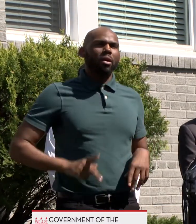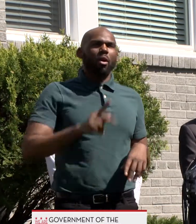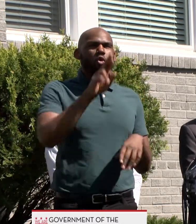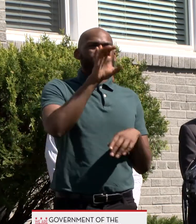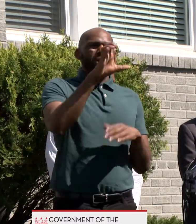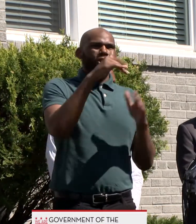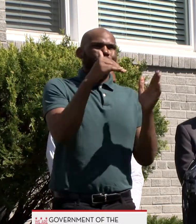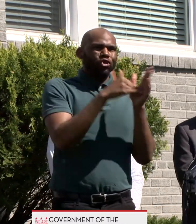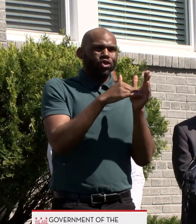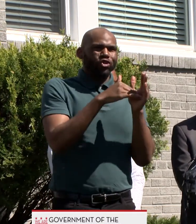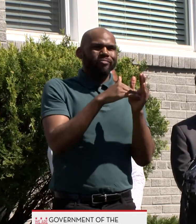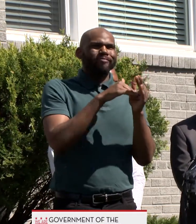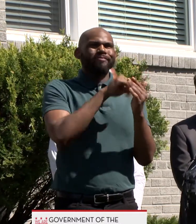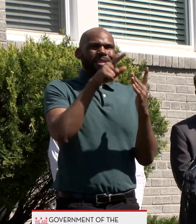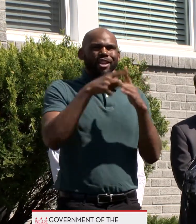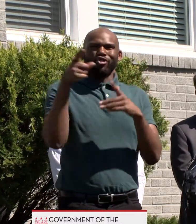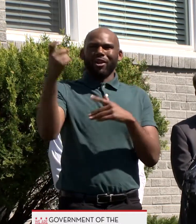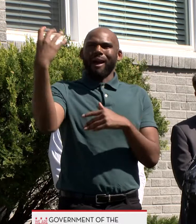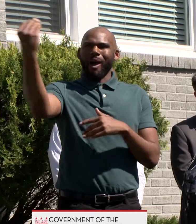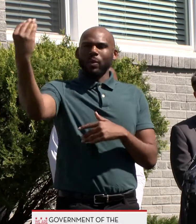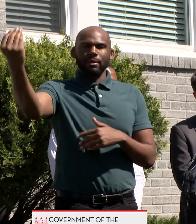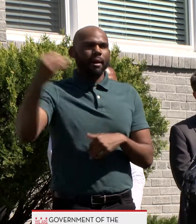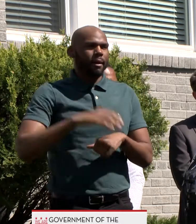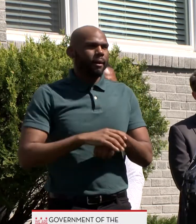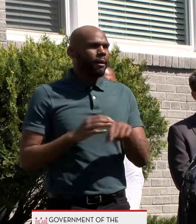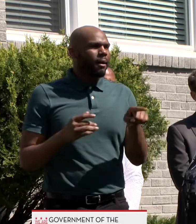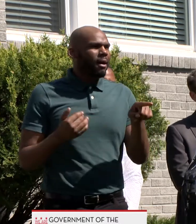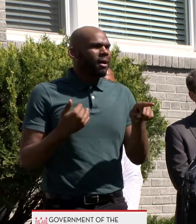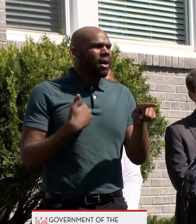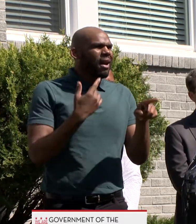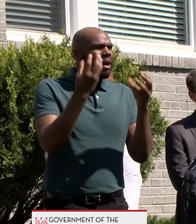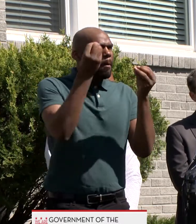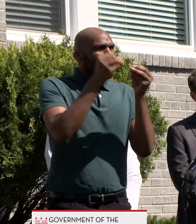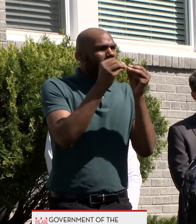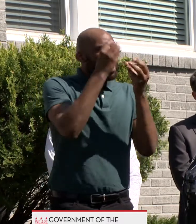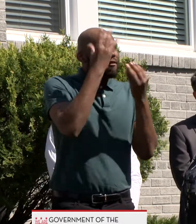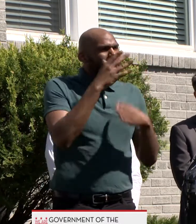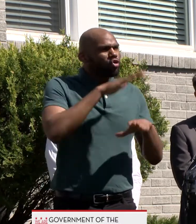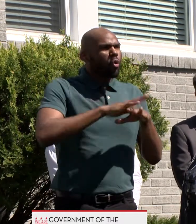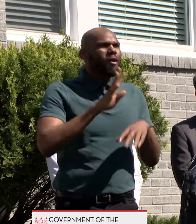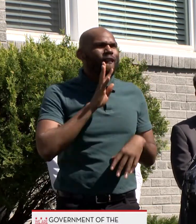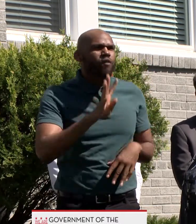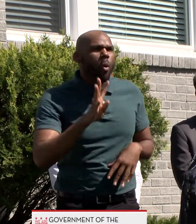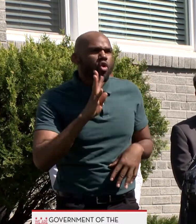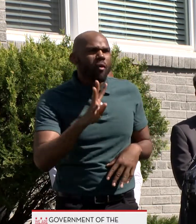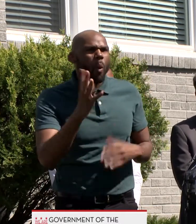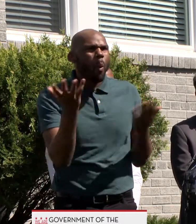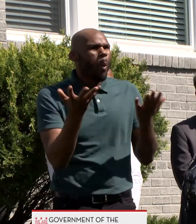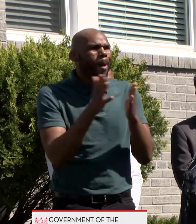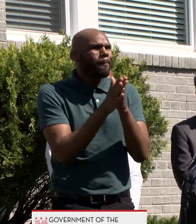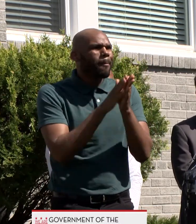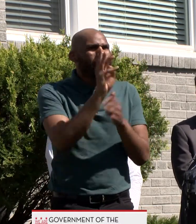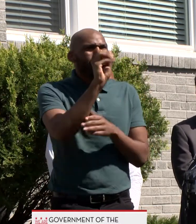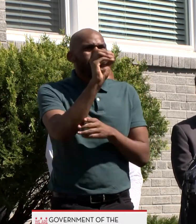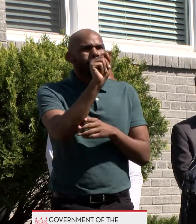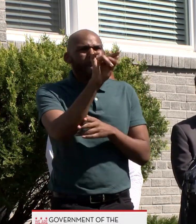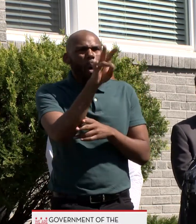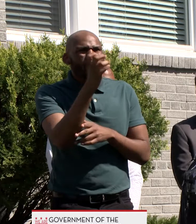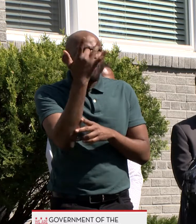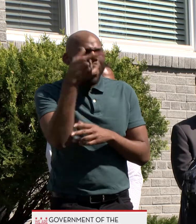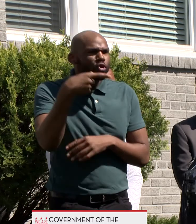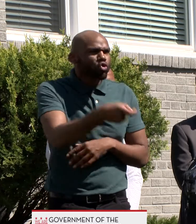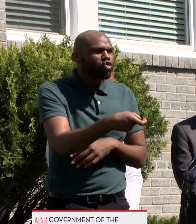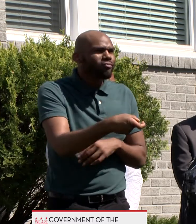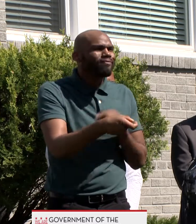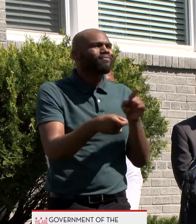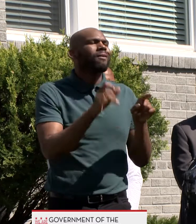escalated outside to the shooting. Do you have anything more on the 4-year-old, what the motive was there, and can you tell me about No, it appears that